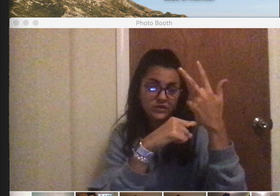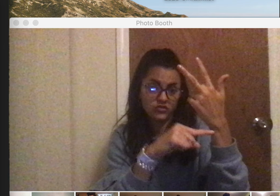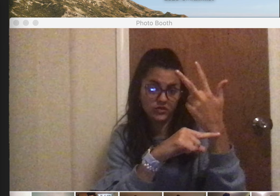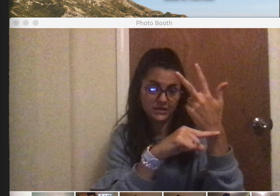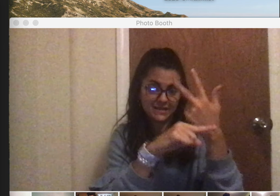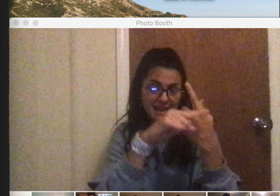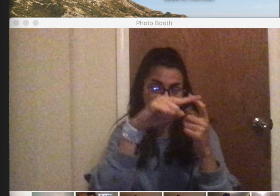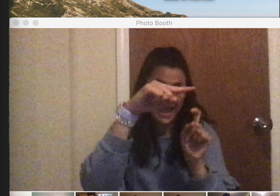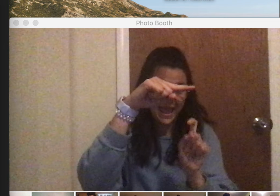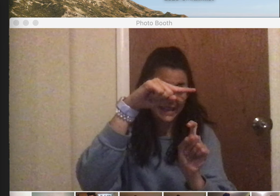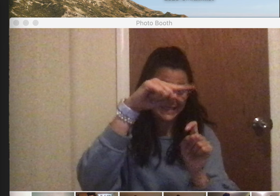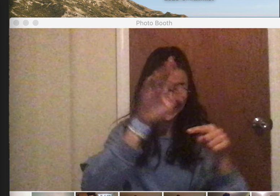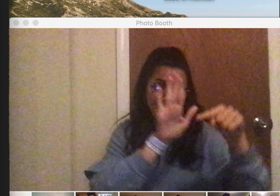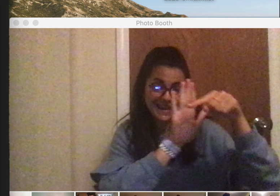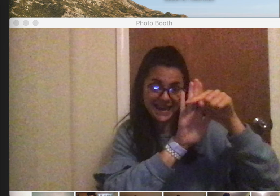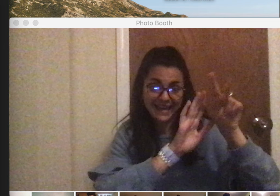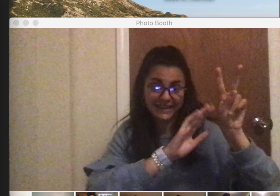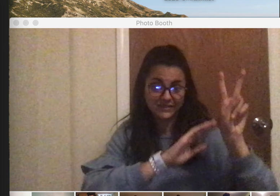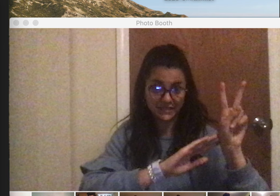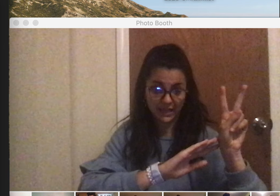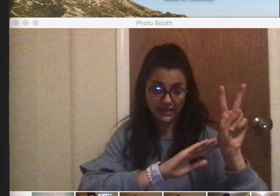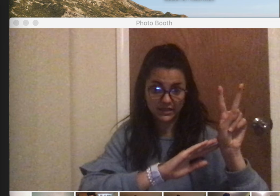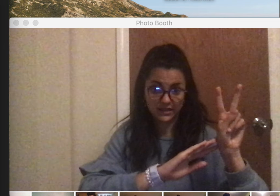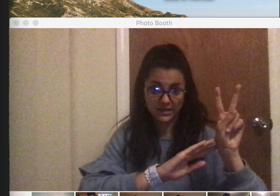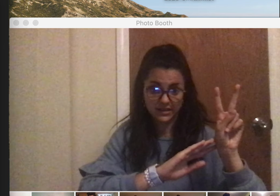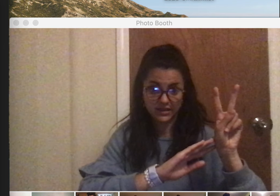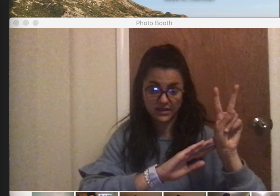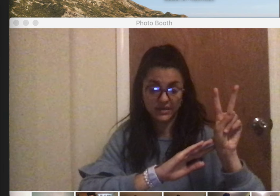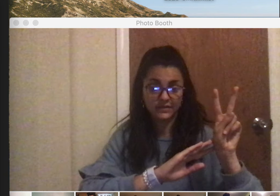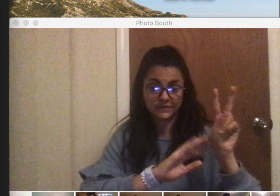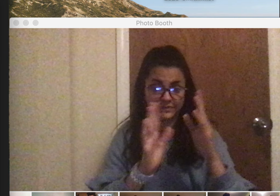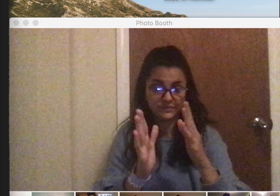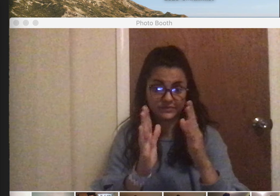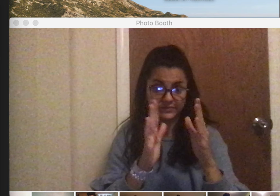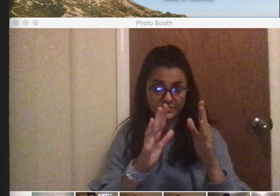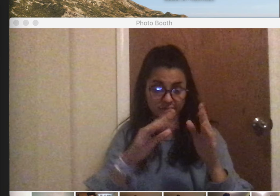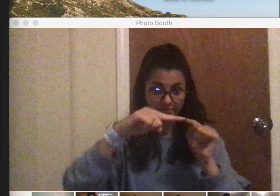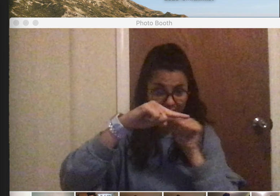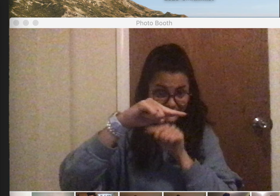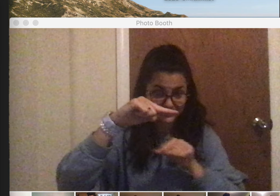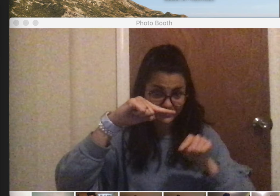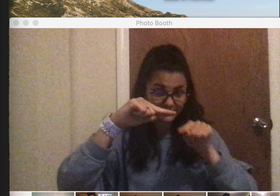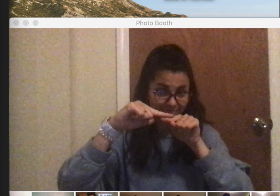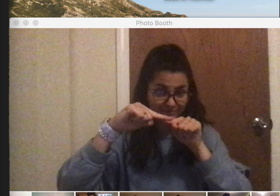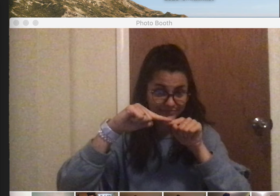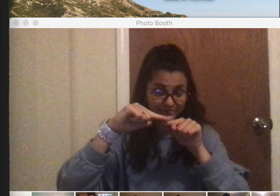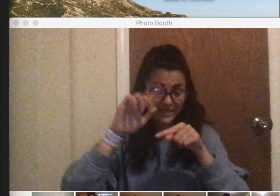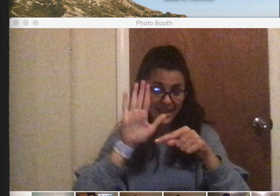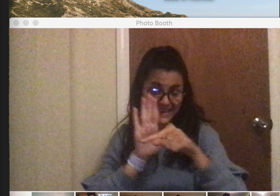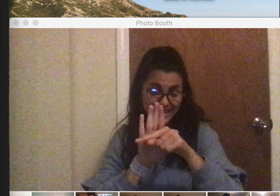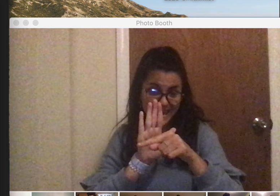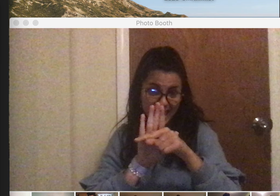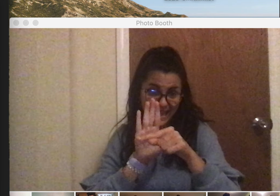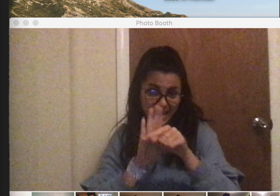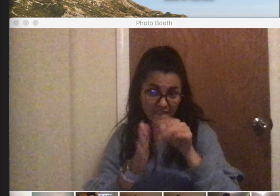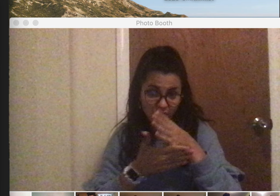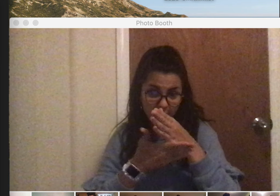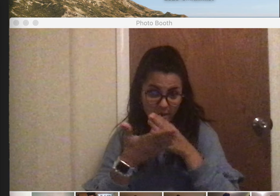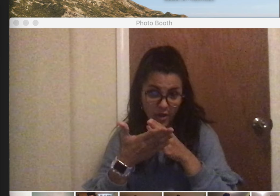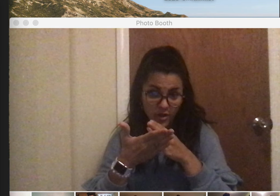In order to make that positive, so here's my negative exponent, I'm going to make my fraction. The 3